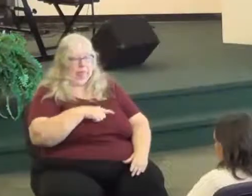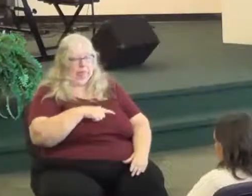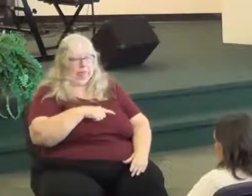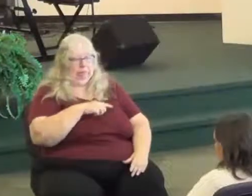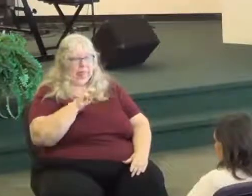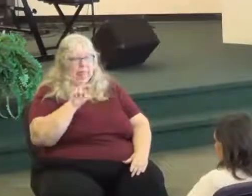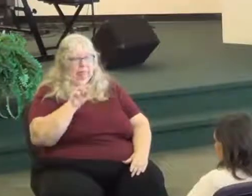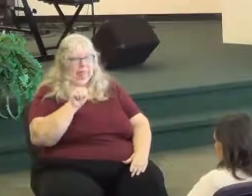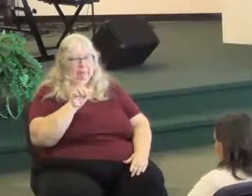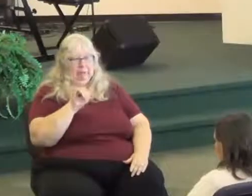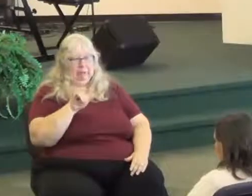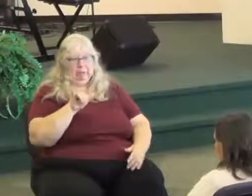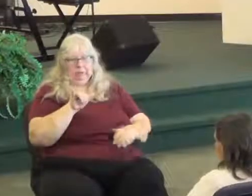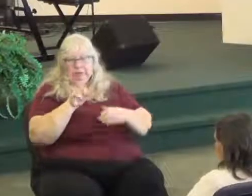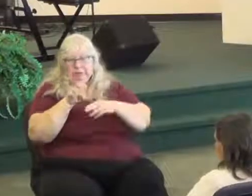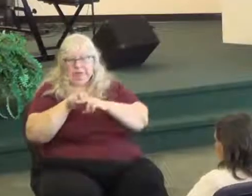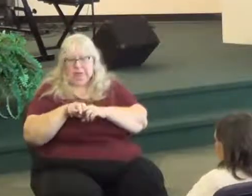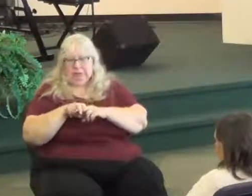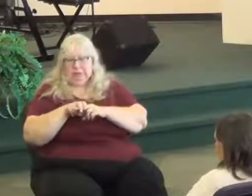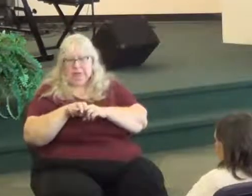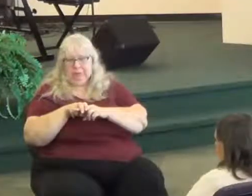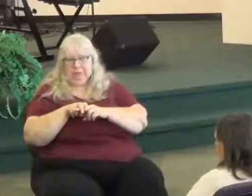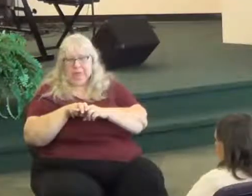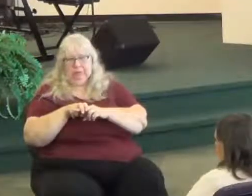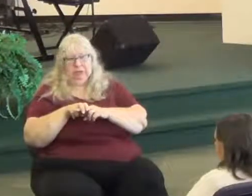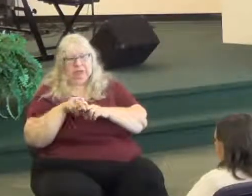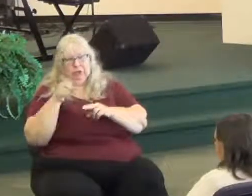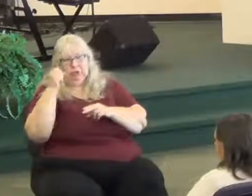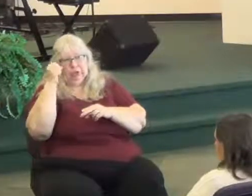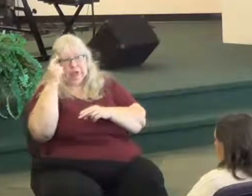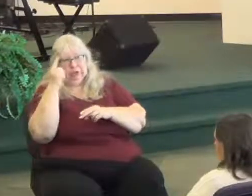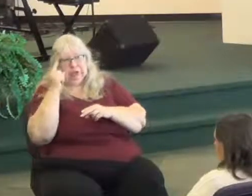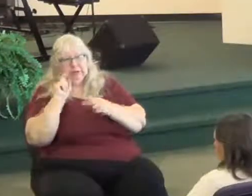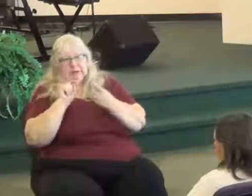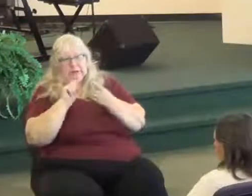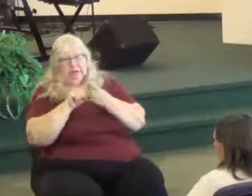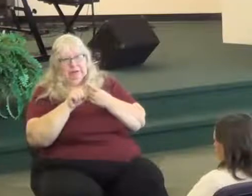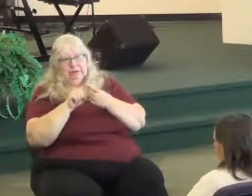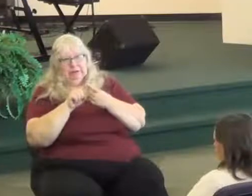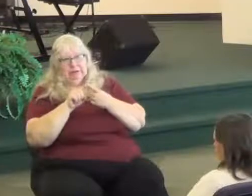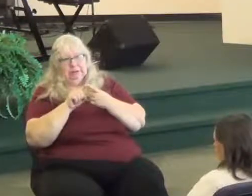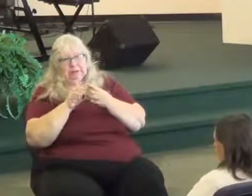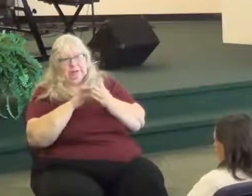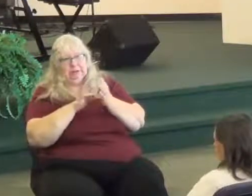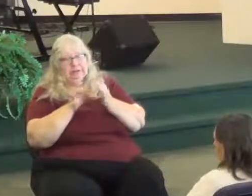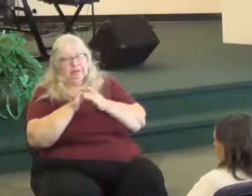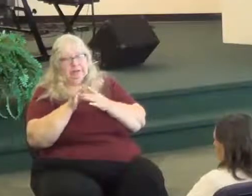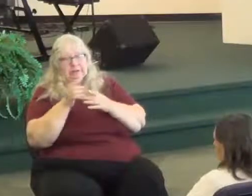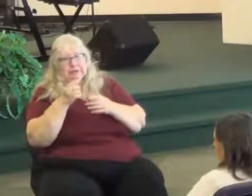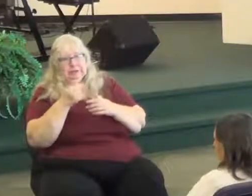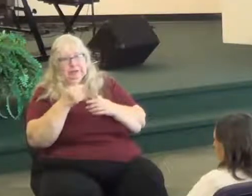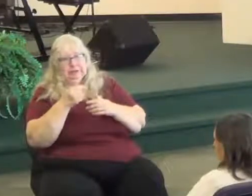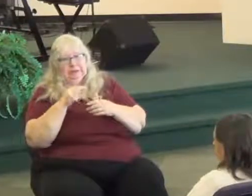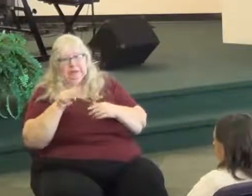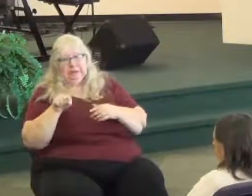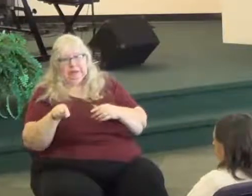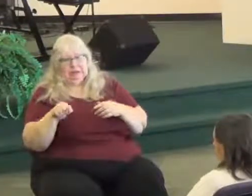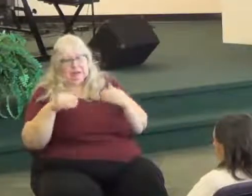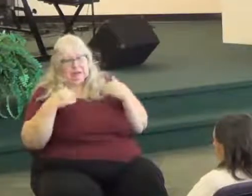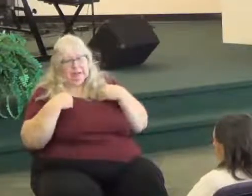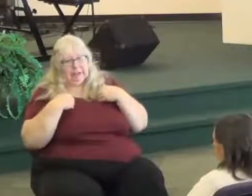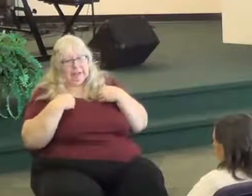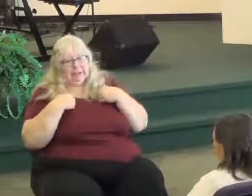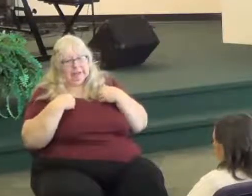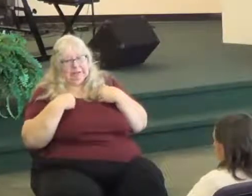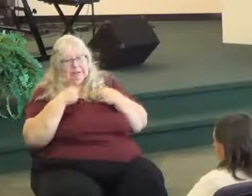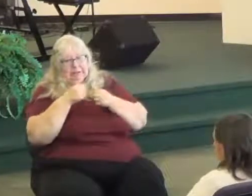there. You don't get it till you get it. Because Jesus is everything. Remember, Jesus says, you know, Mary has two